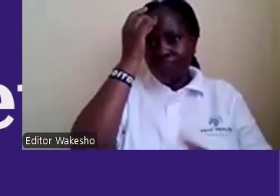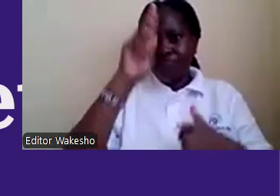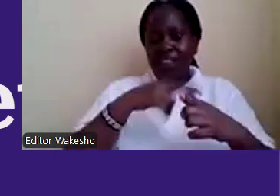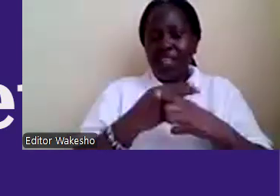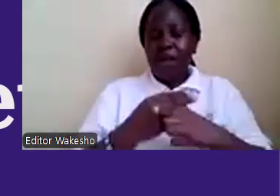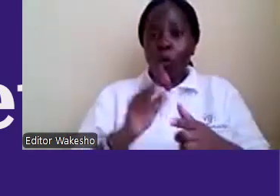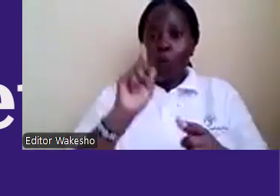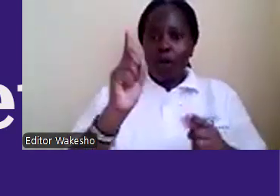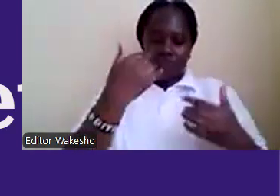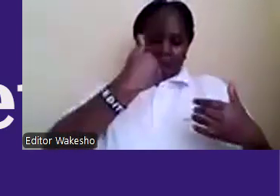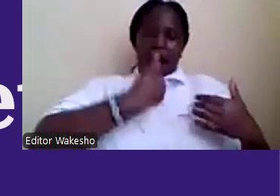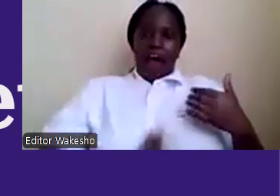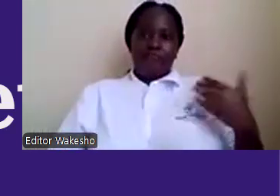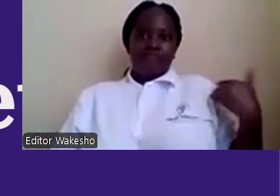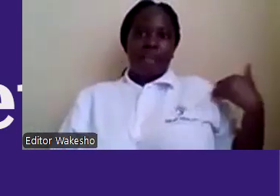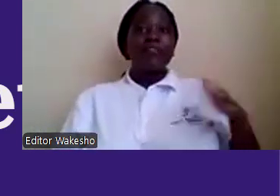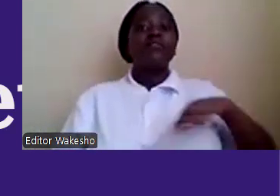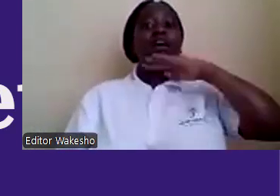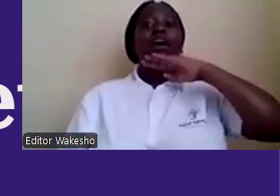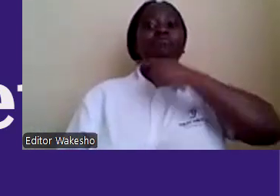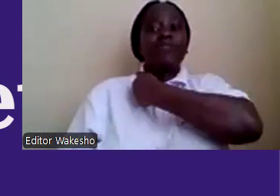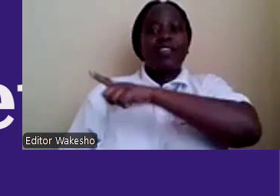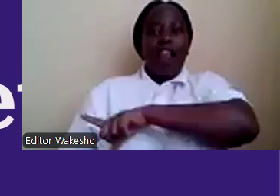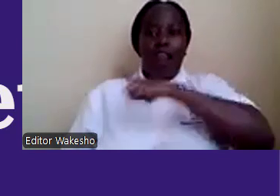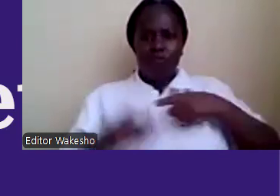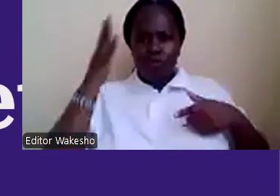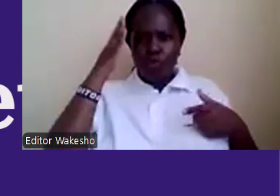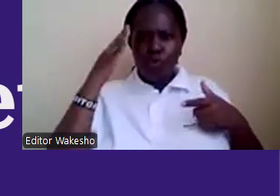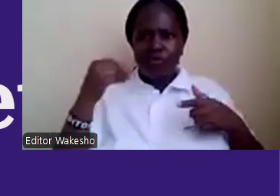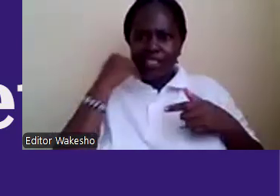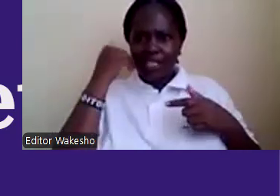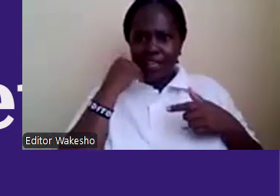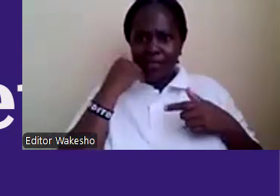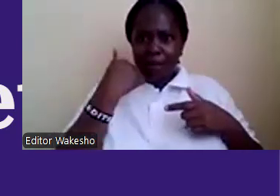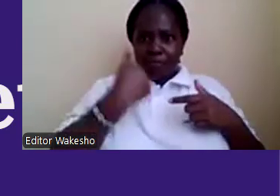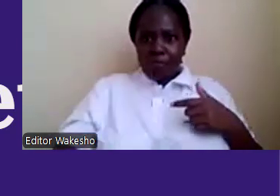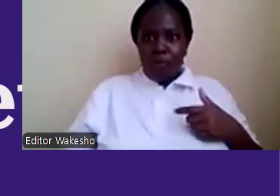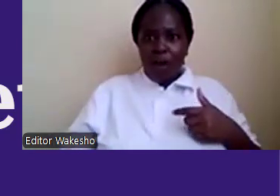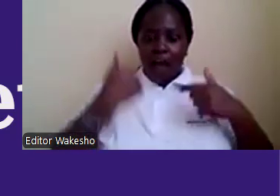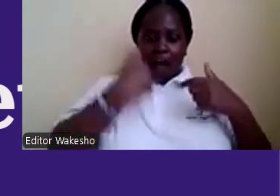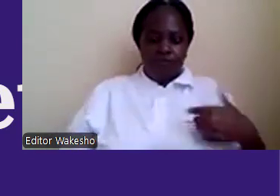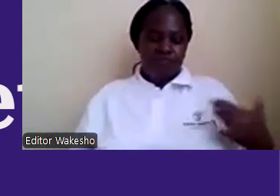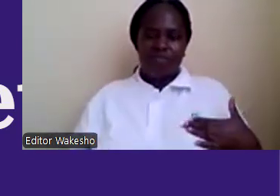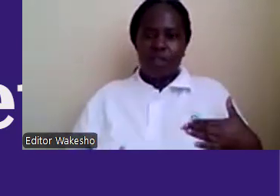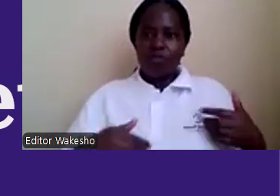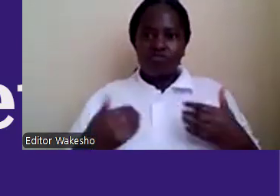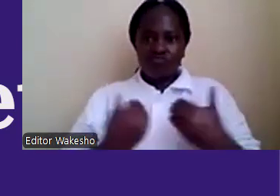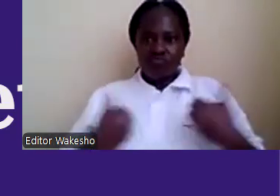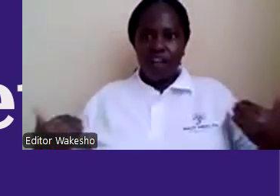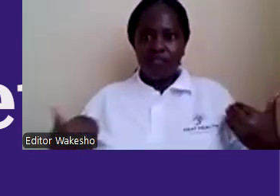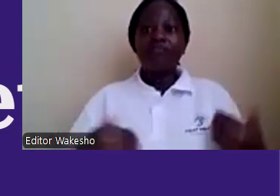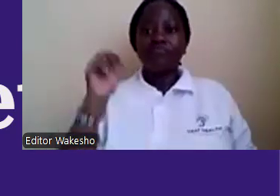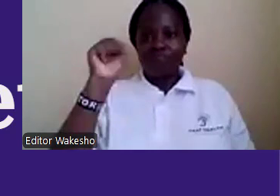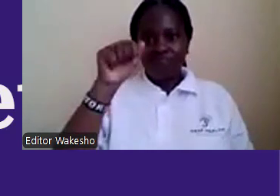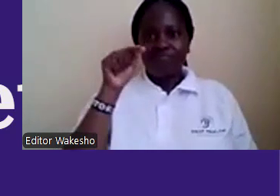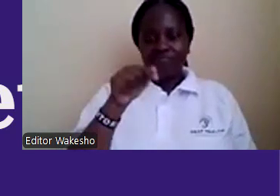also under the large vessel complications. And again, the main concept here is your